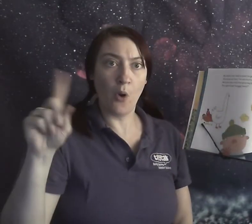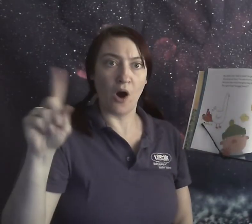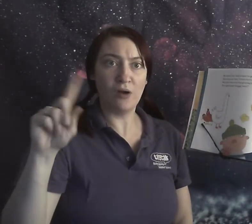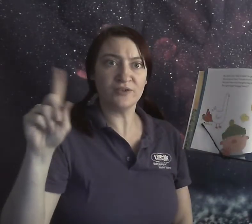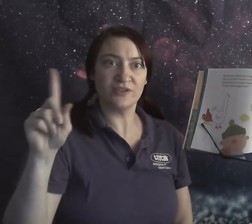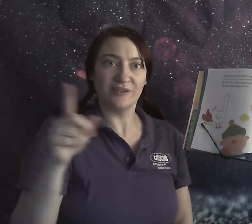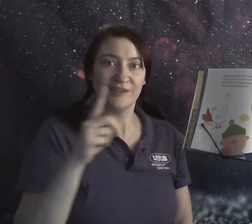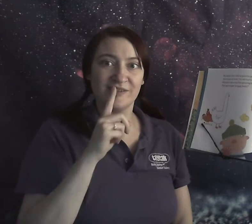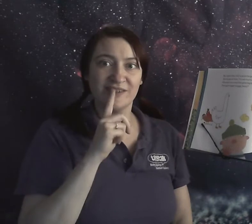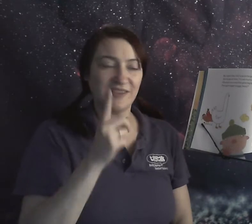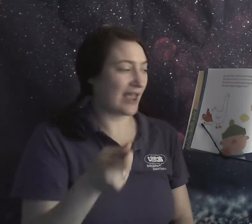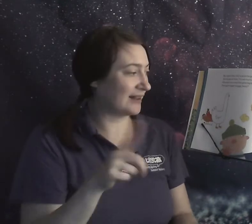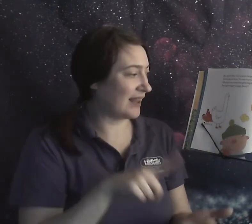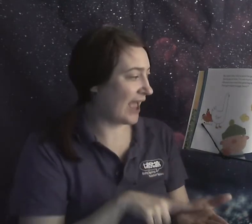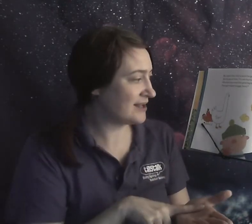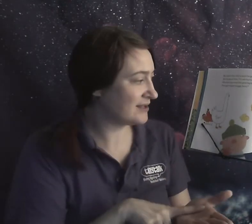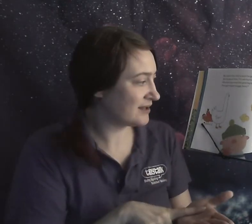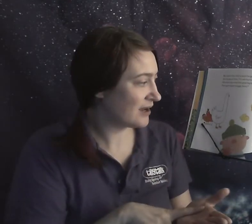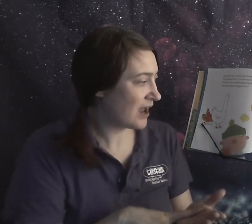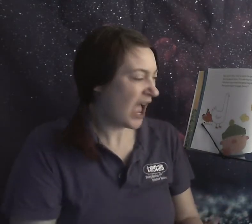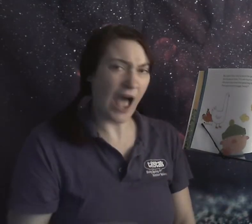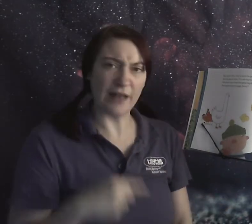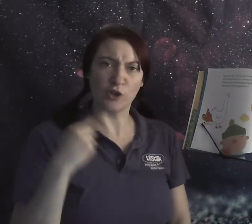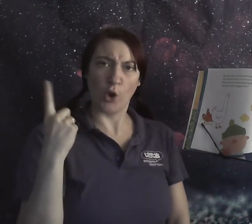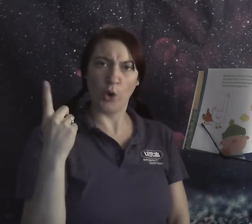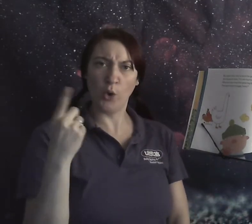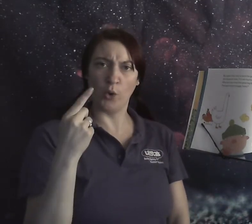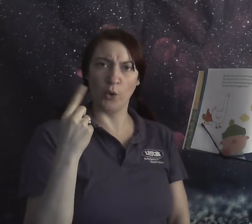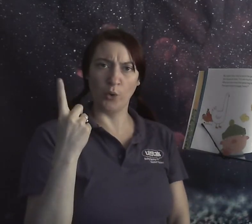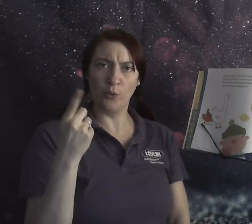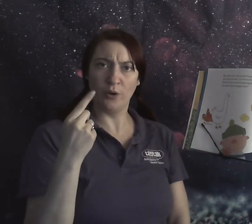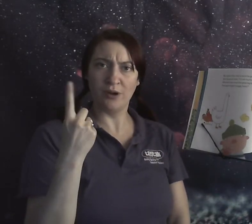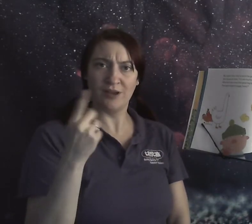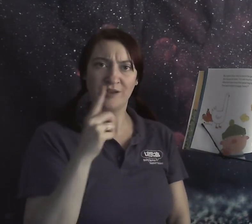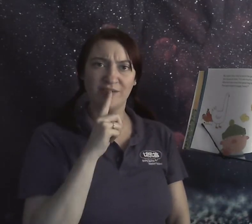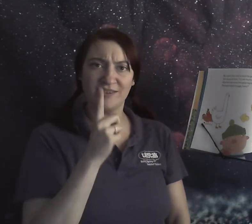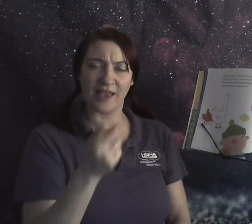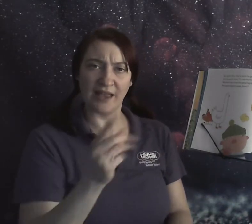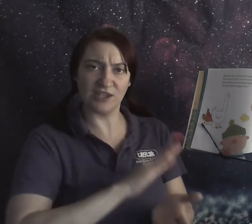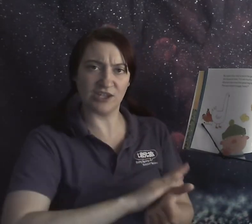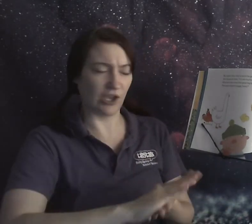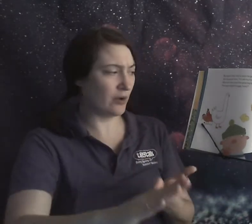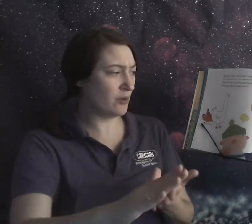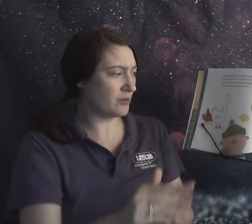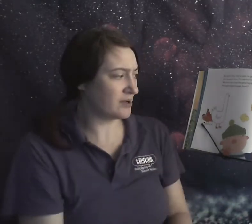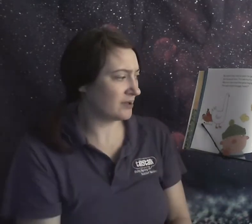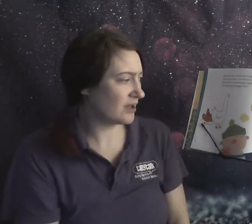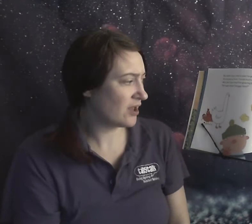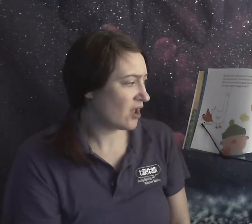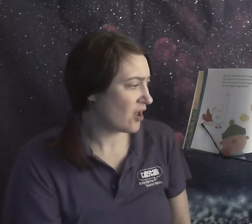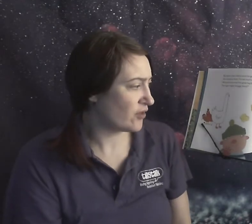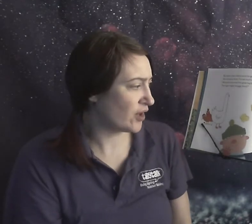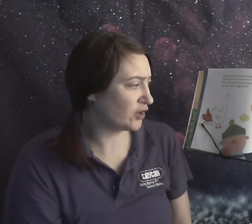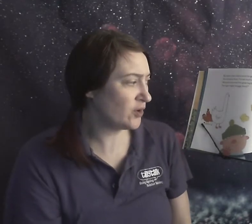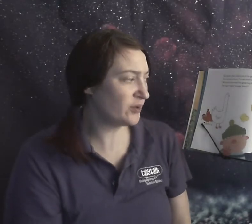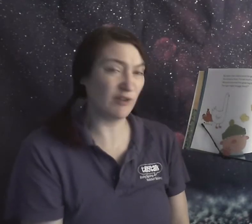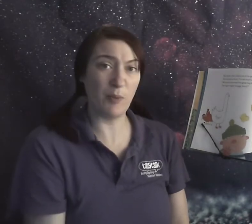What? Said Len. And who? Said Hugh. The goose